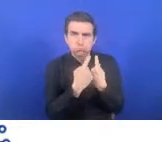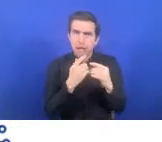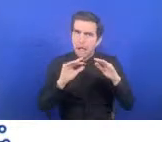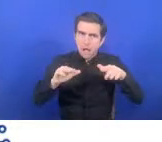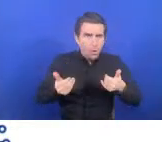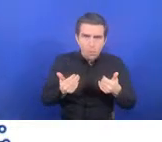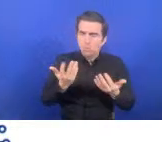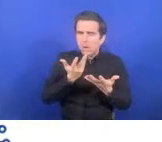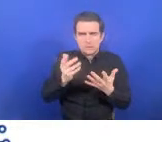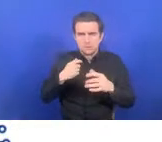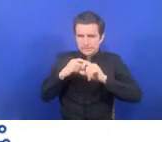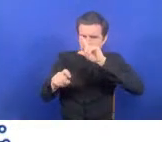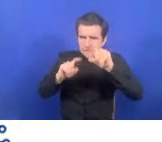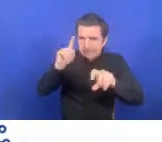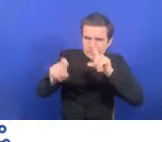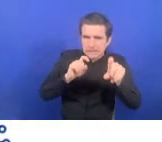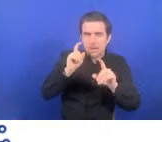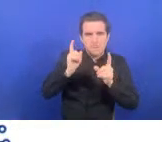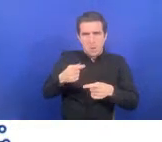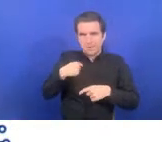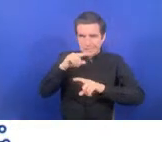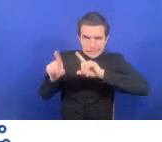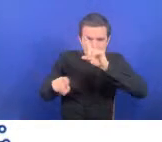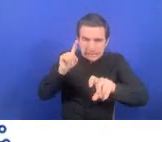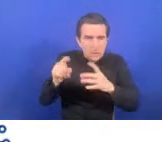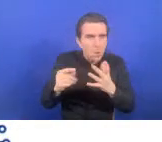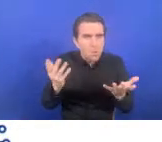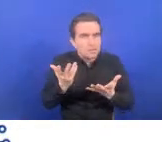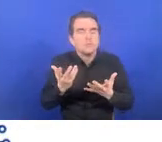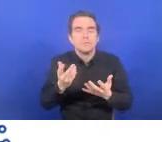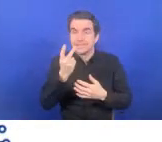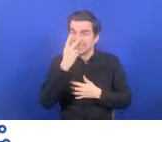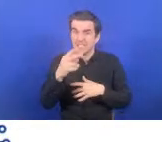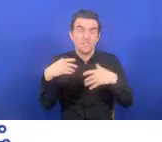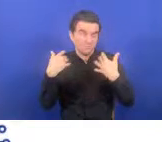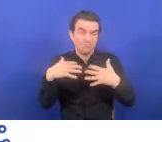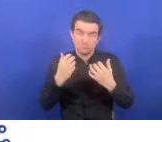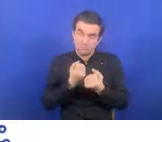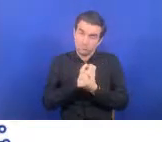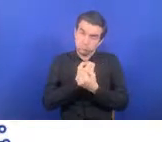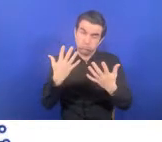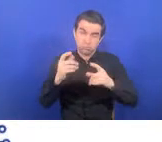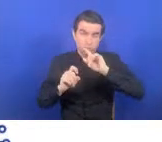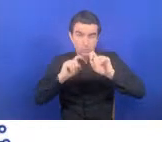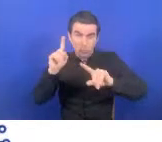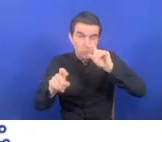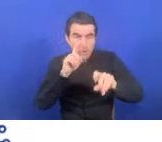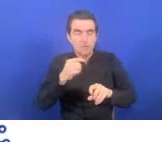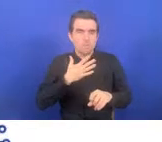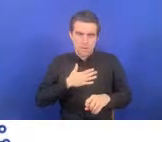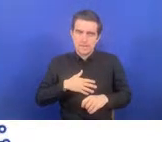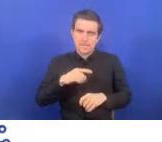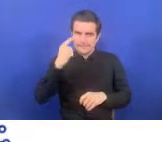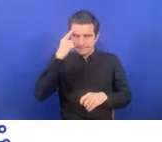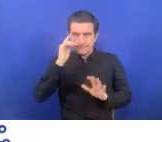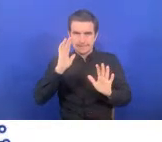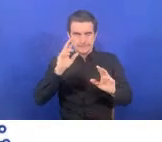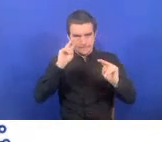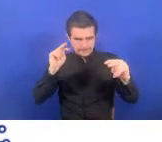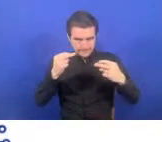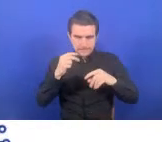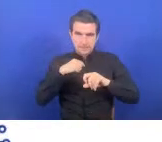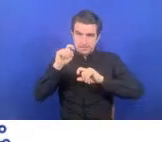on before we start to really plan our gender mainstreaming strategy. How do women participate in